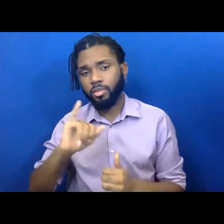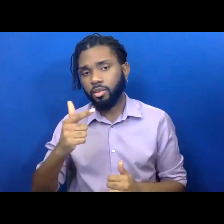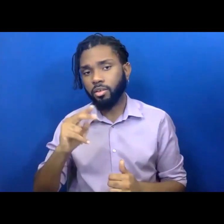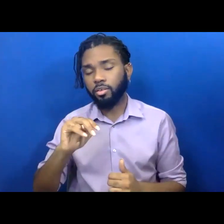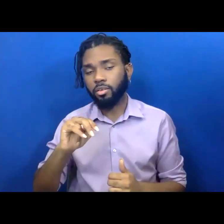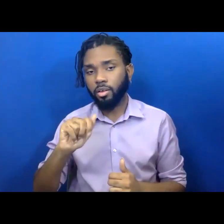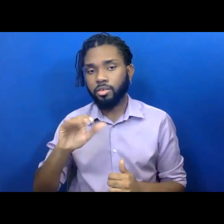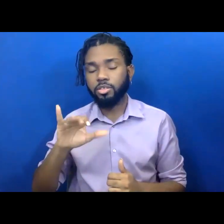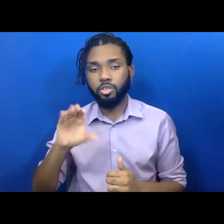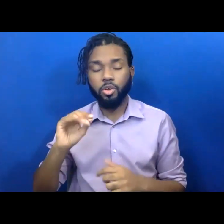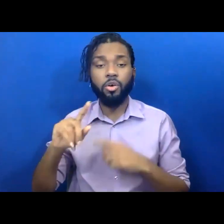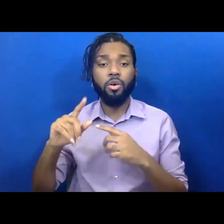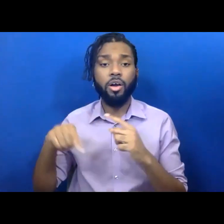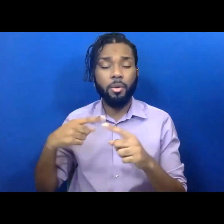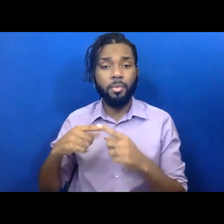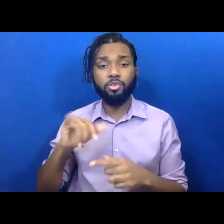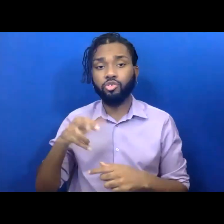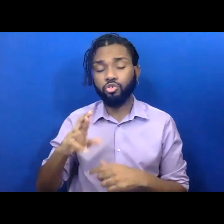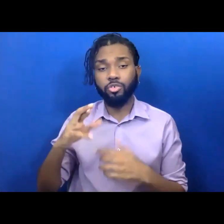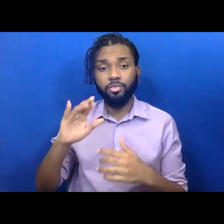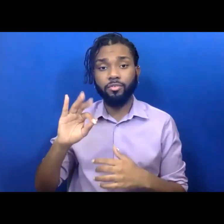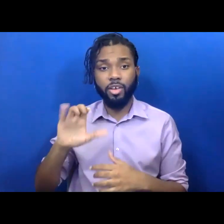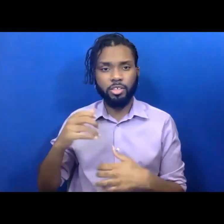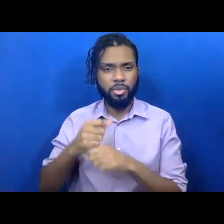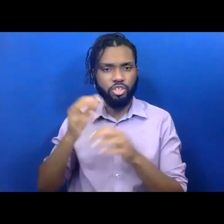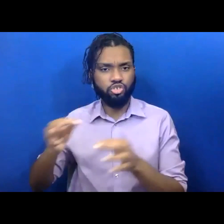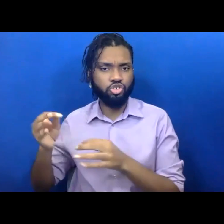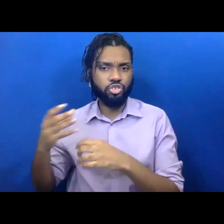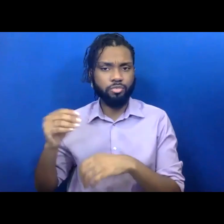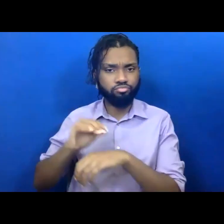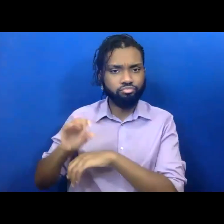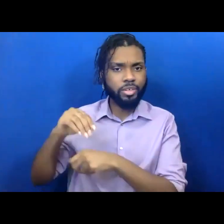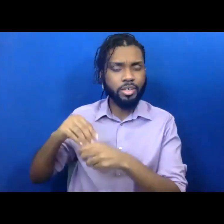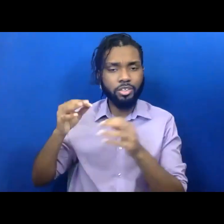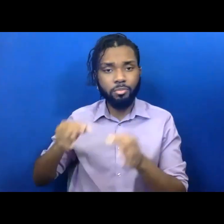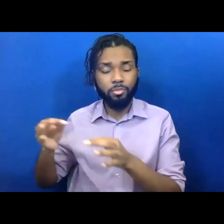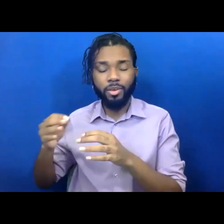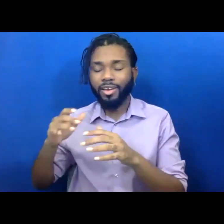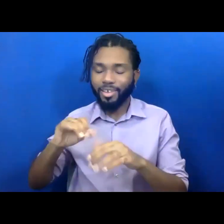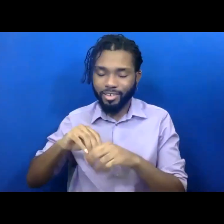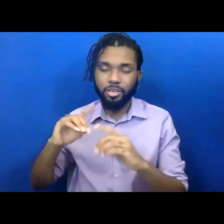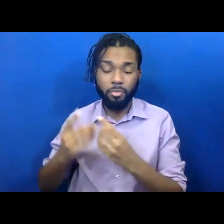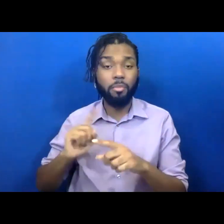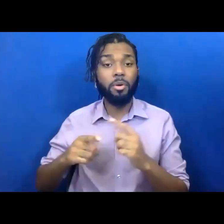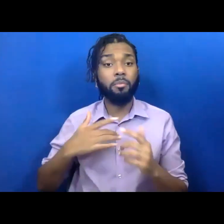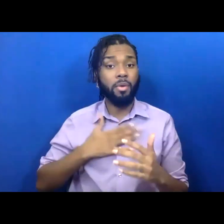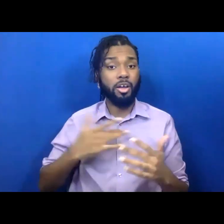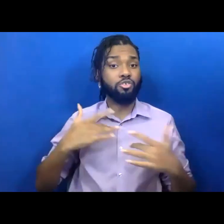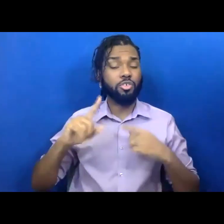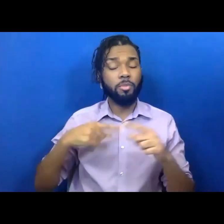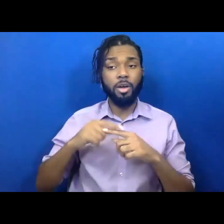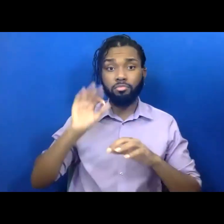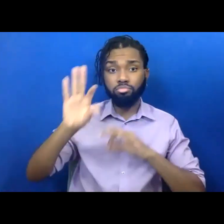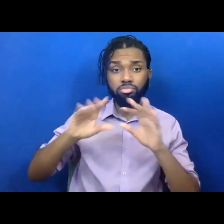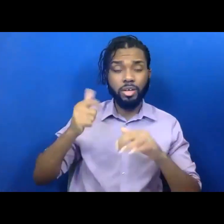in decision-making within the department. My concern, though, is mainly regarding voicing our ideas about racial issues, inclusion,